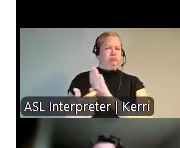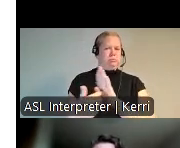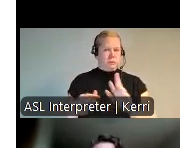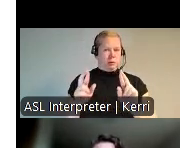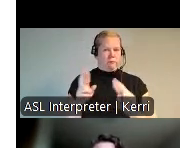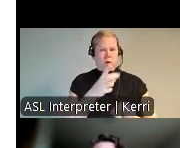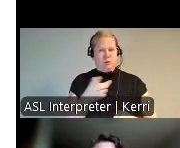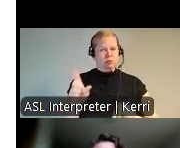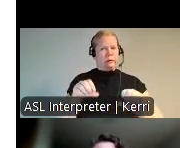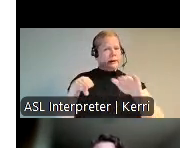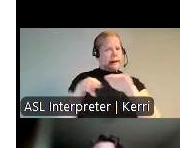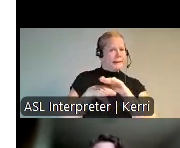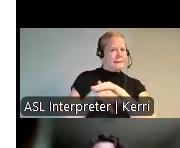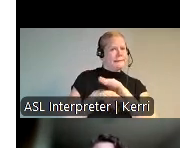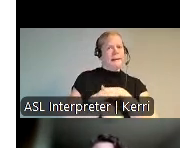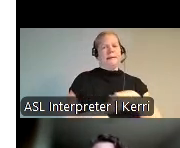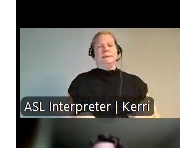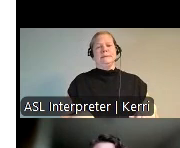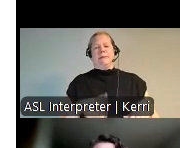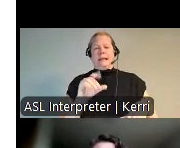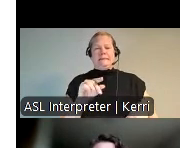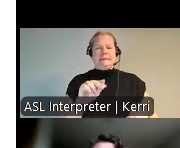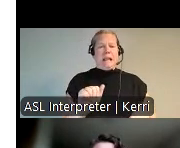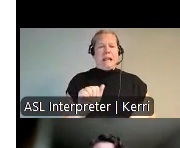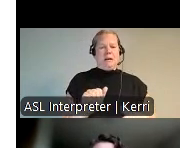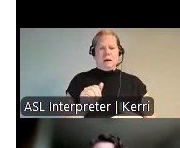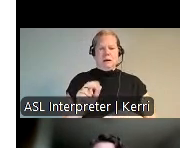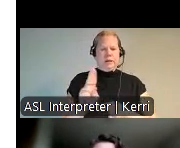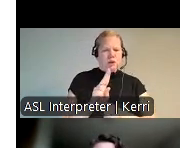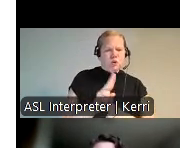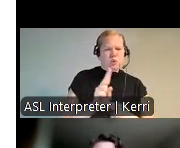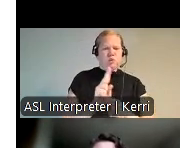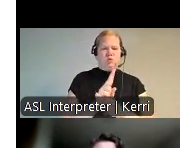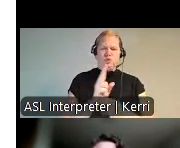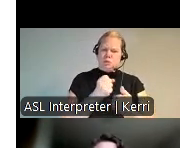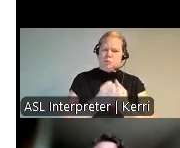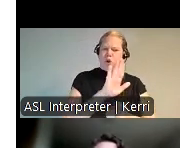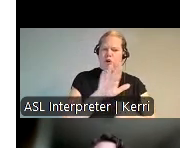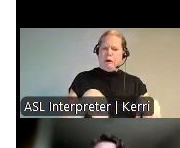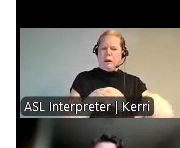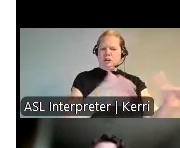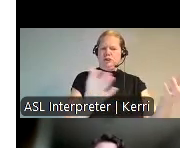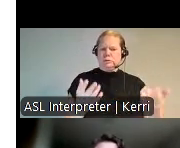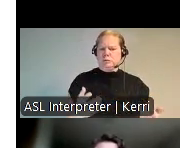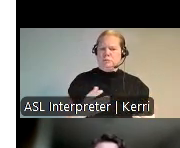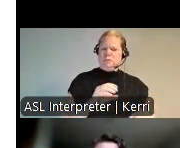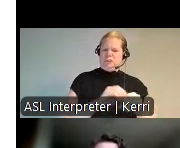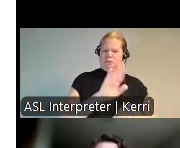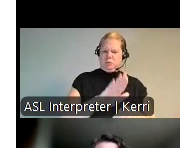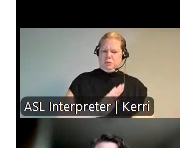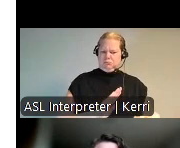to access the data they need and use it to inform and support action that they're doing in their communities.